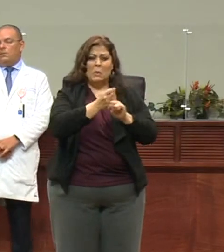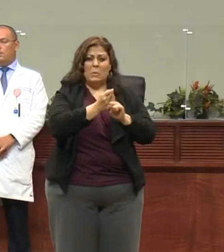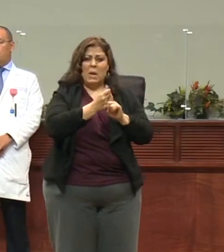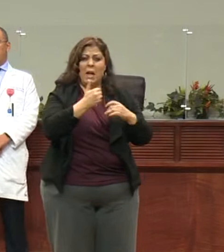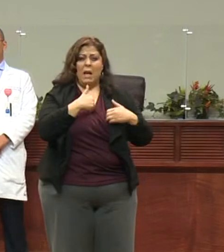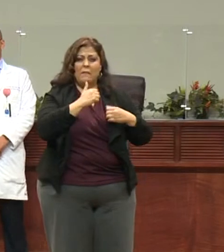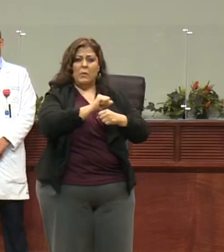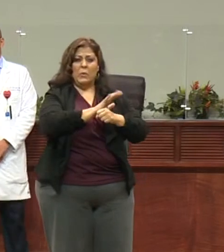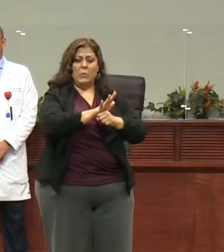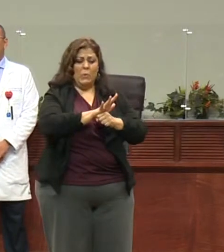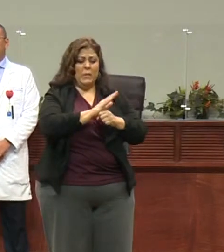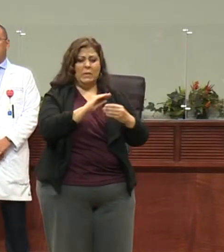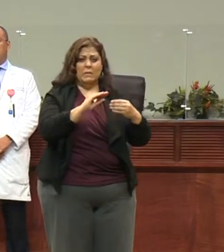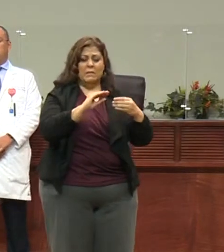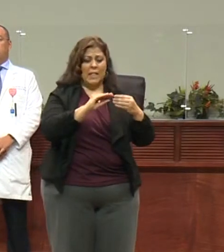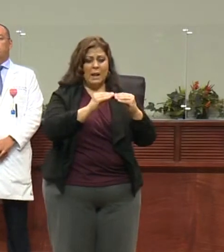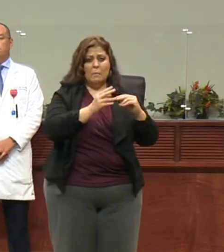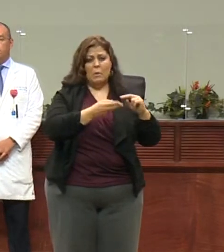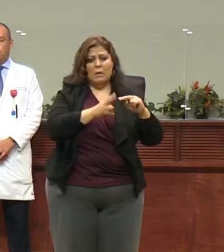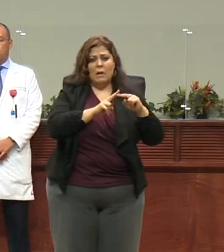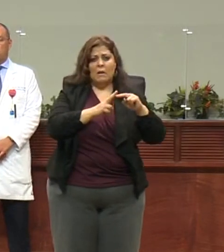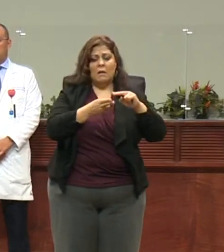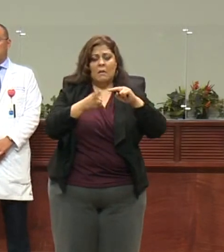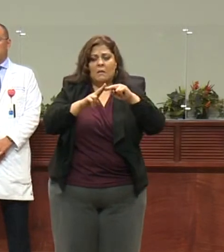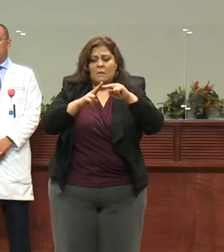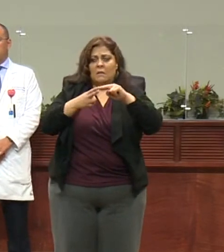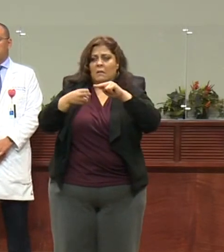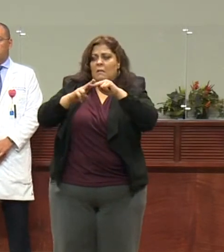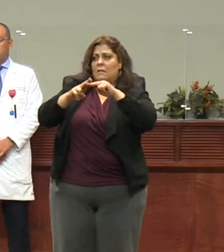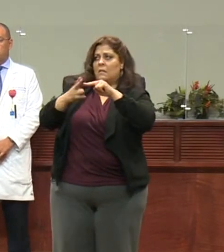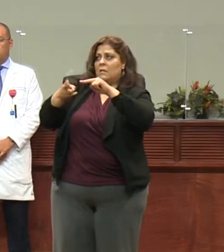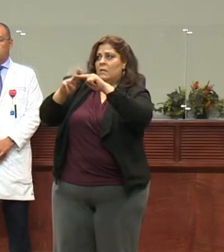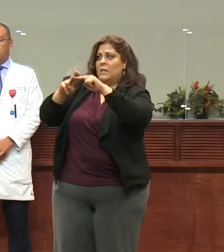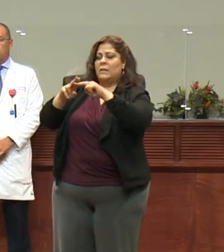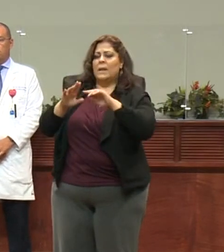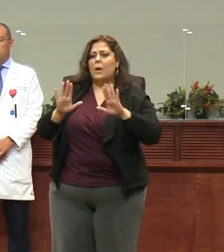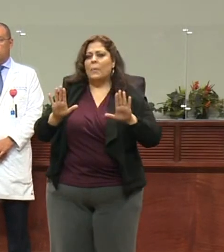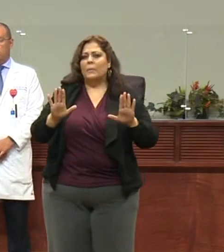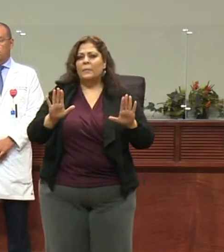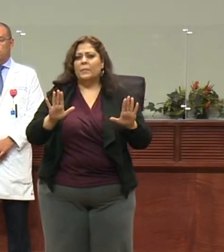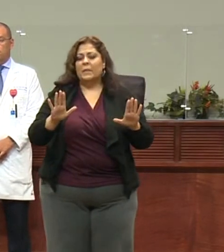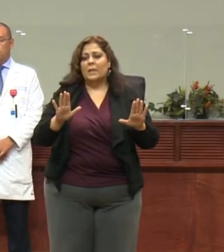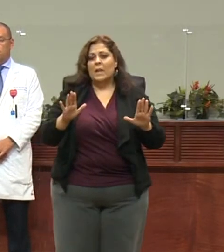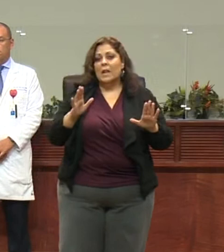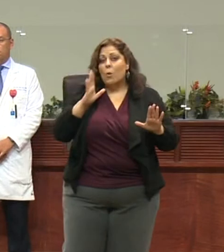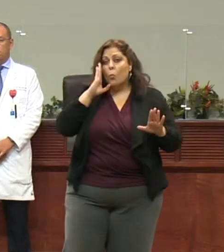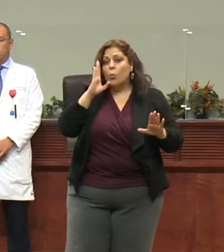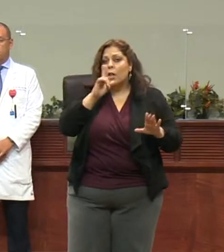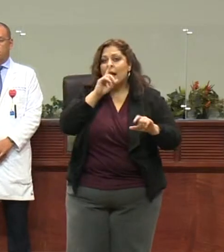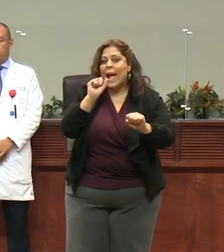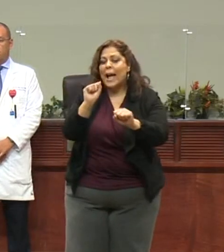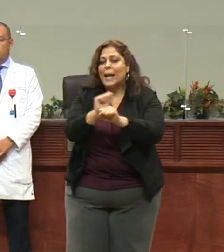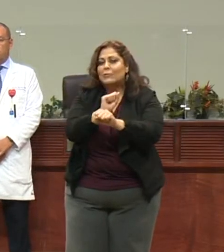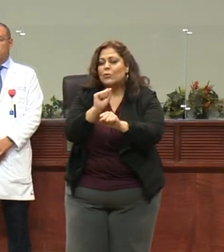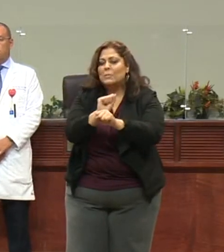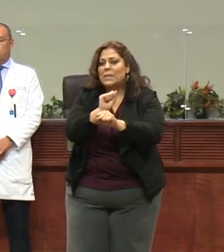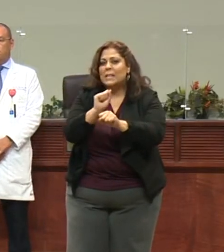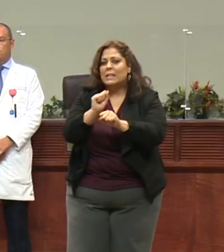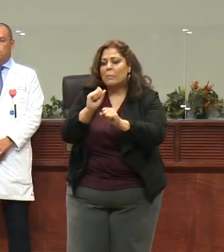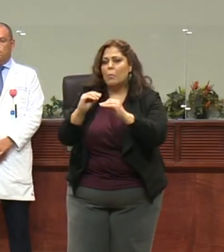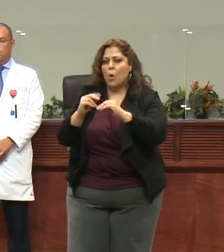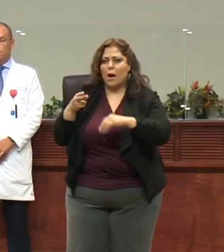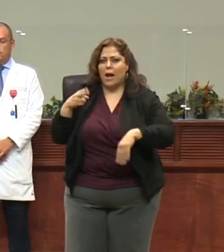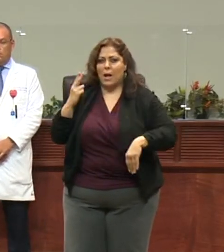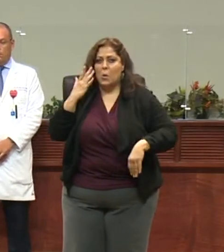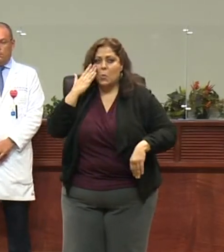increase. And again, here is a lot higher because Sundays, the number of people that tend to be tested